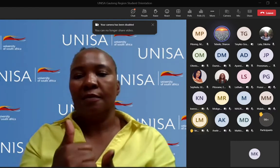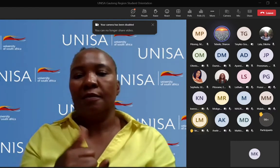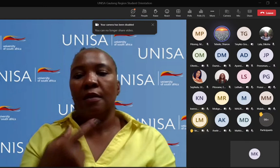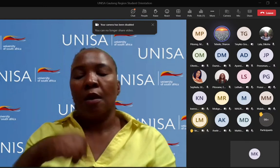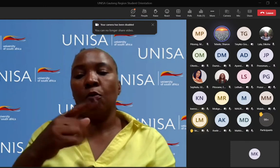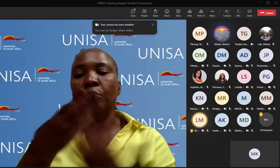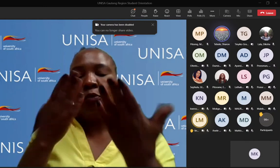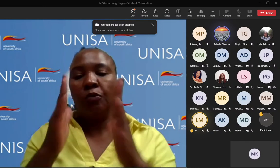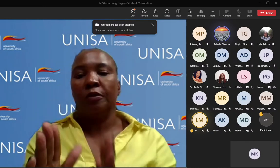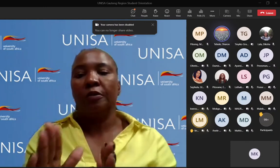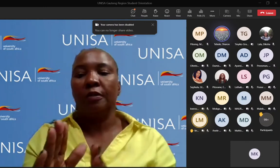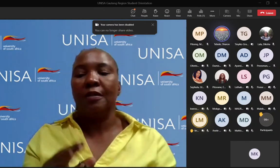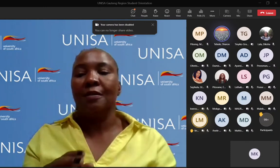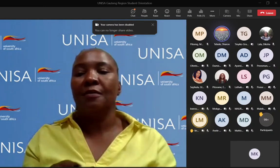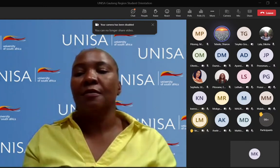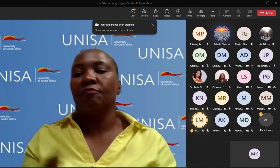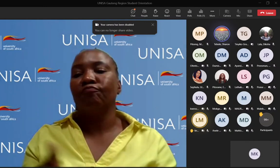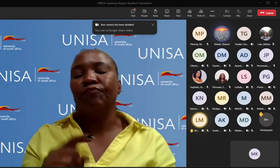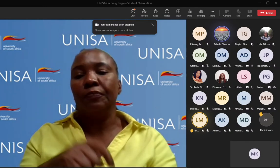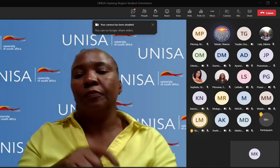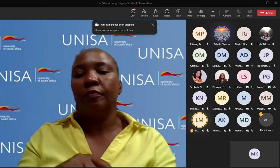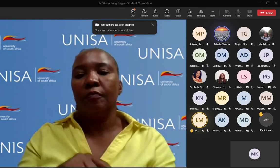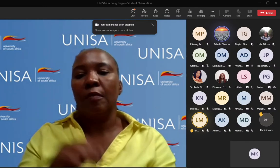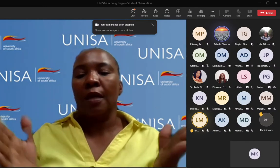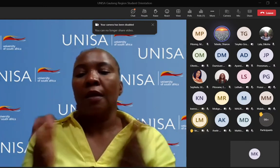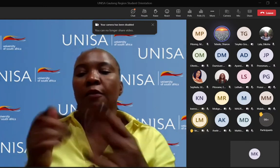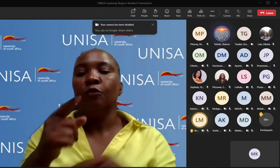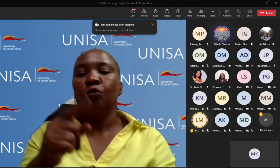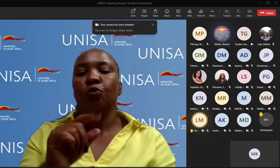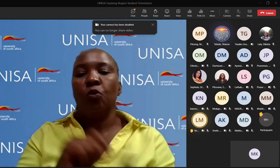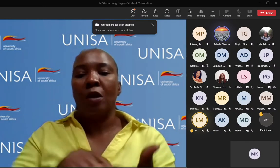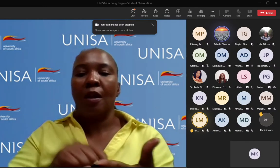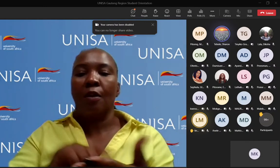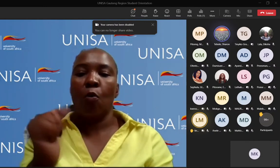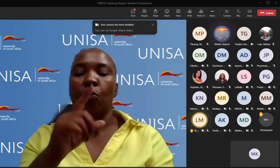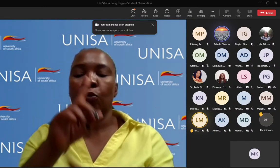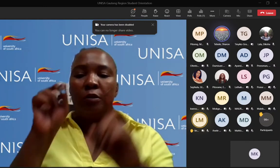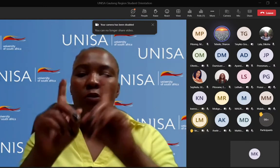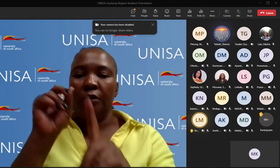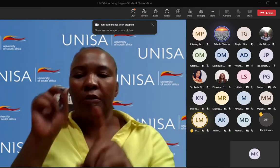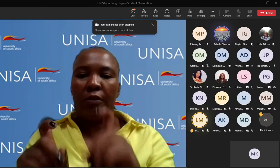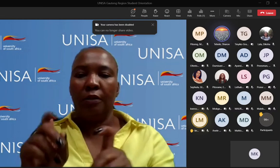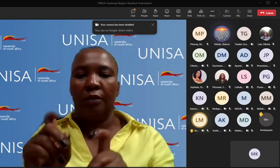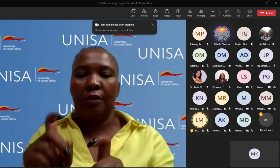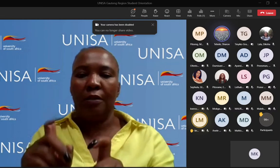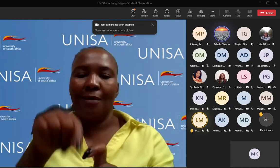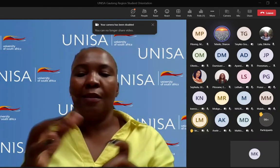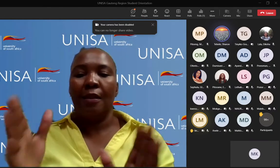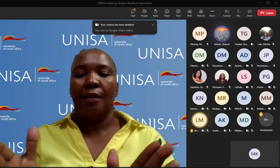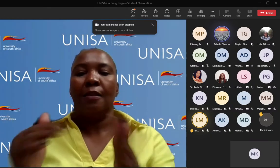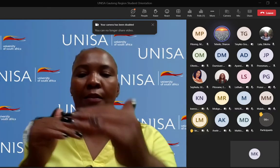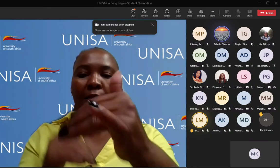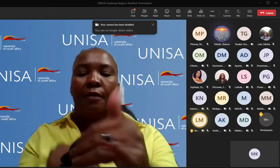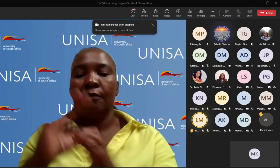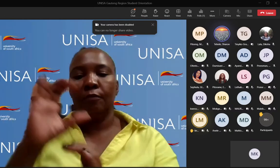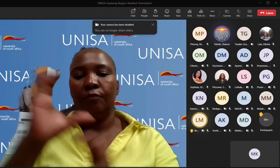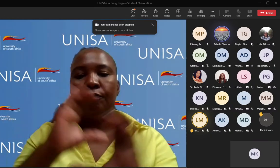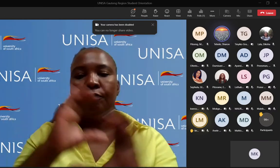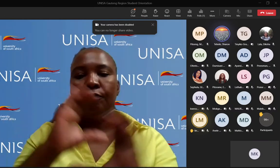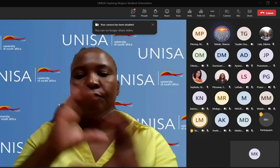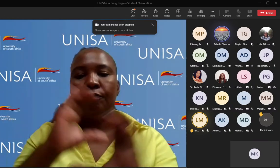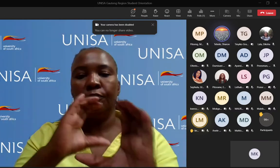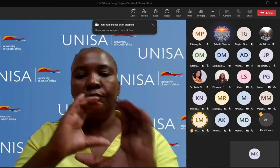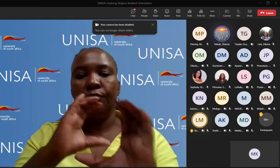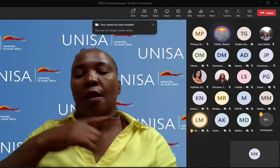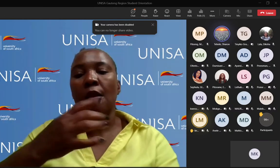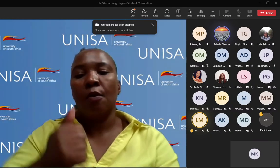student but in the meantime I do I encourage you to write all your questions even the bending one in the chat box to be signing and then our colleagues